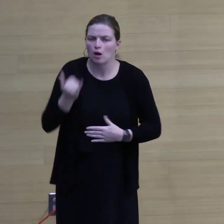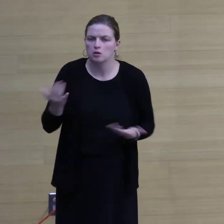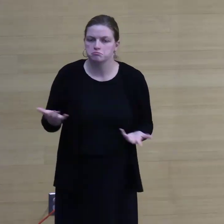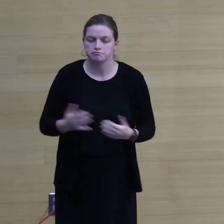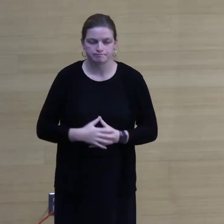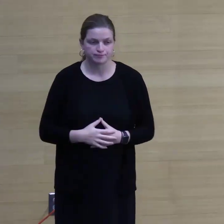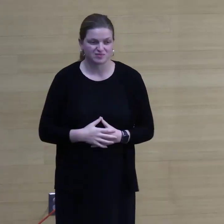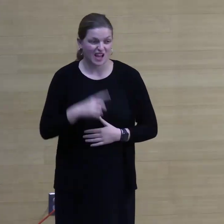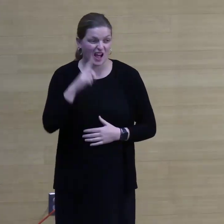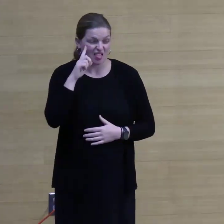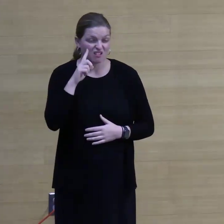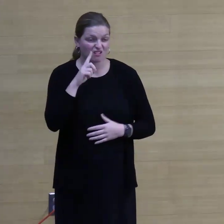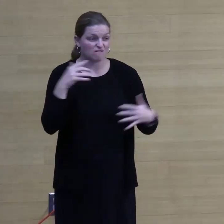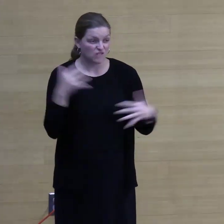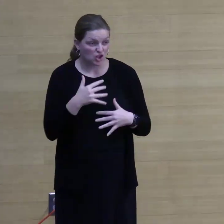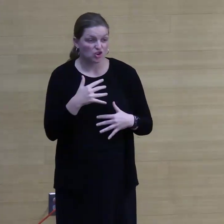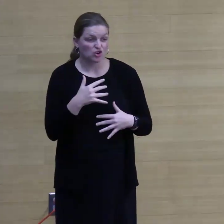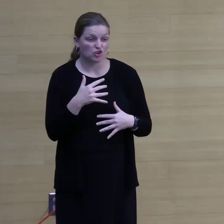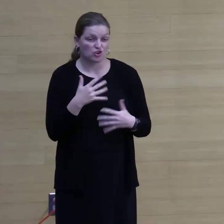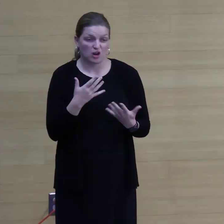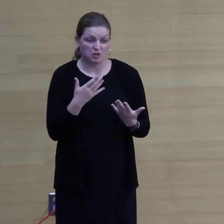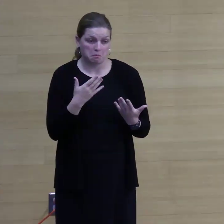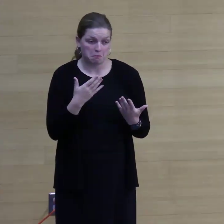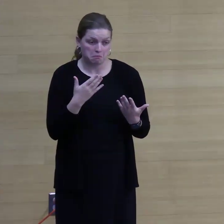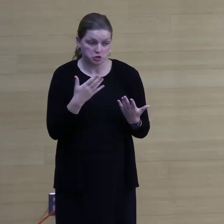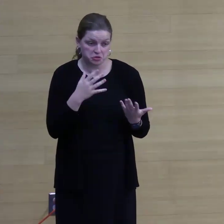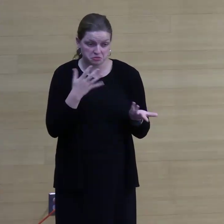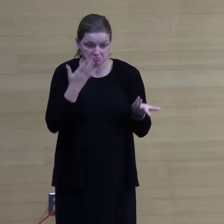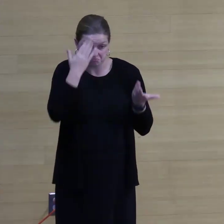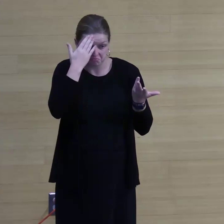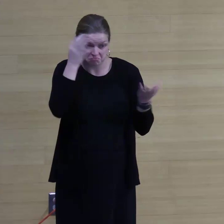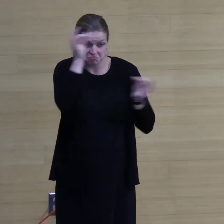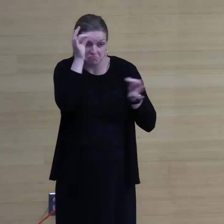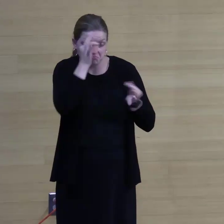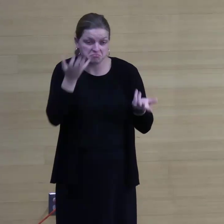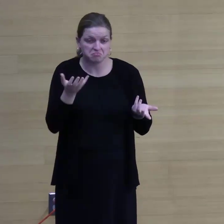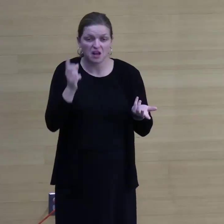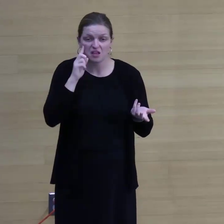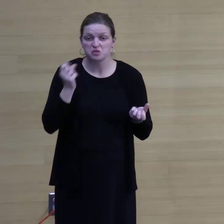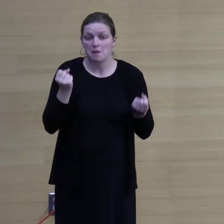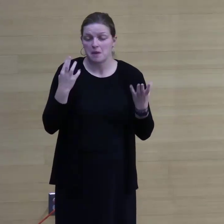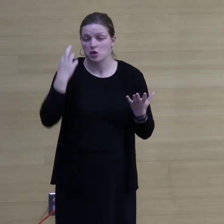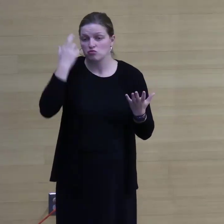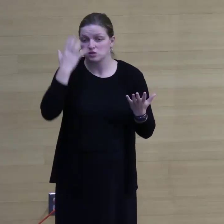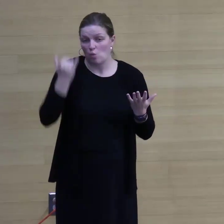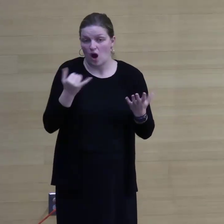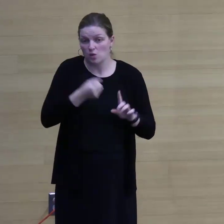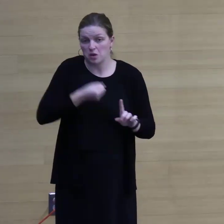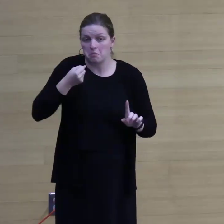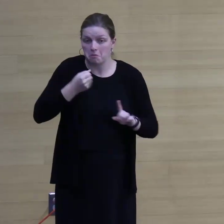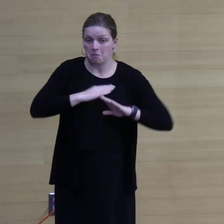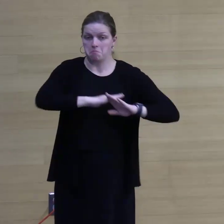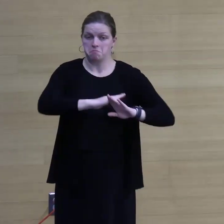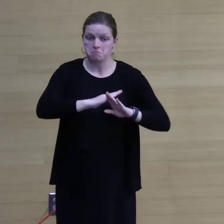I believe fear and ignorance. I'm sure there's lots of other reasons, but